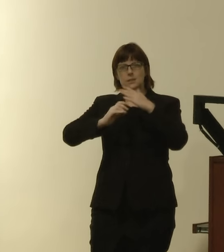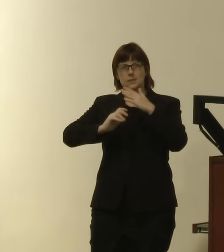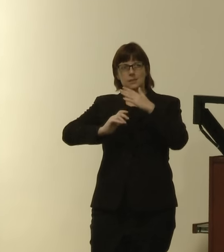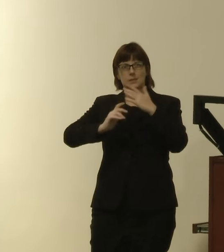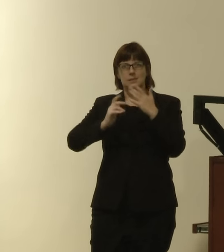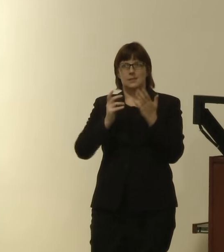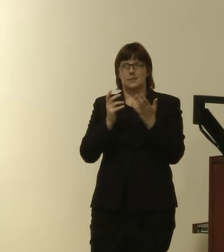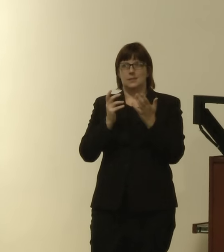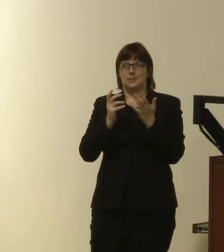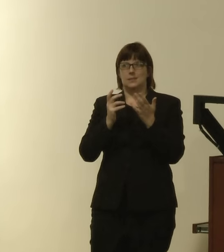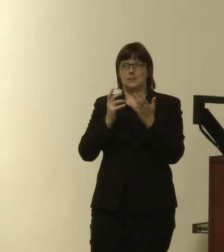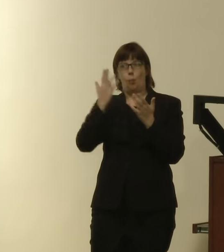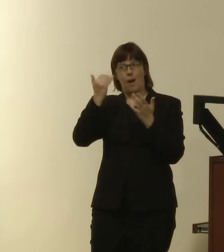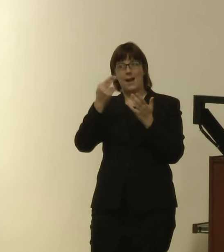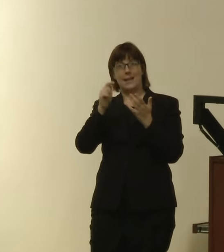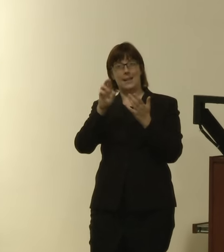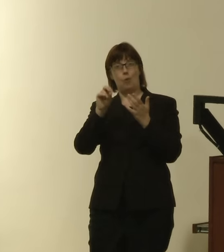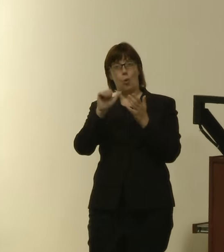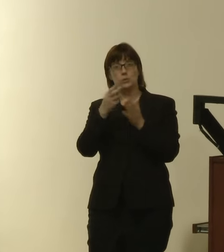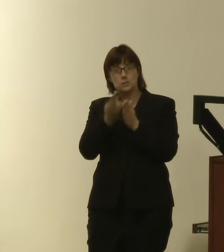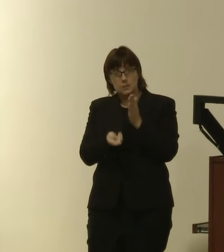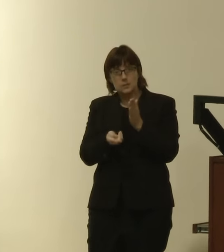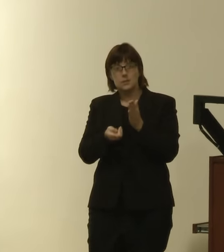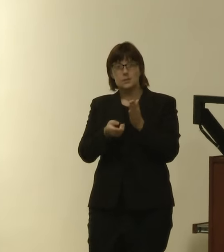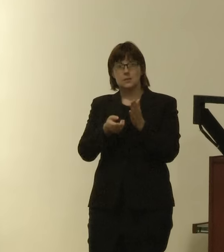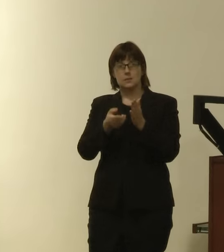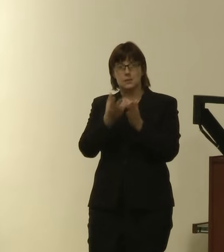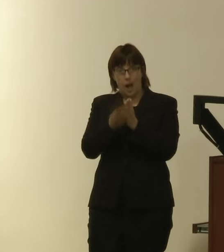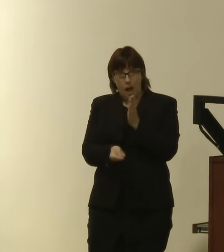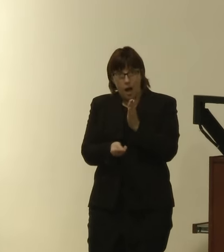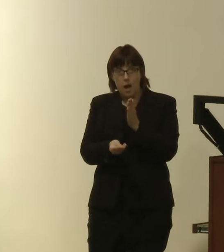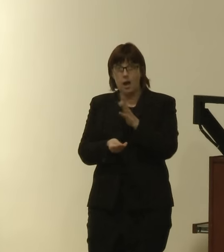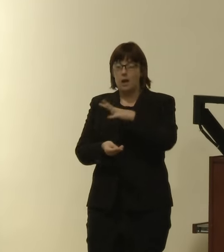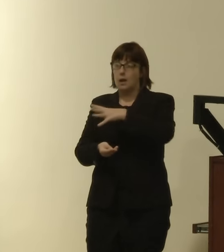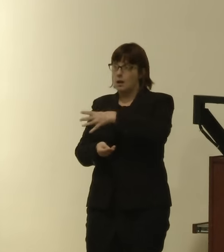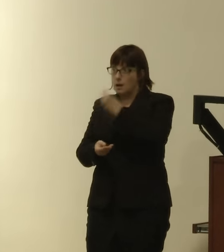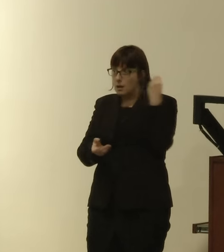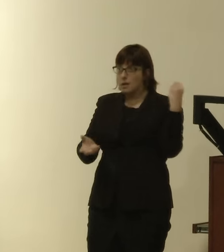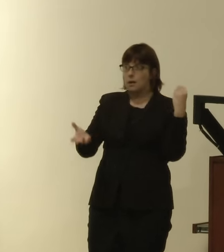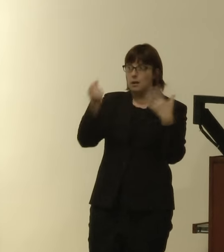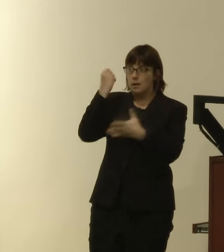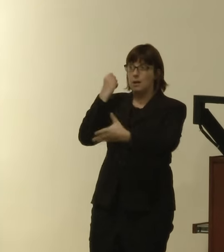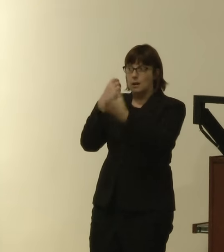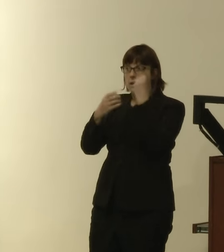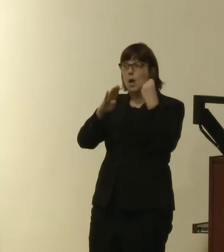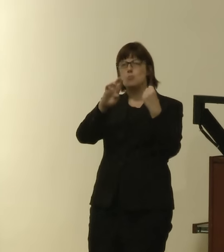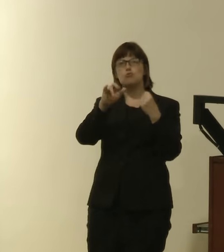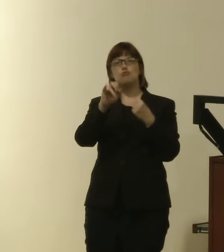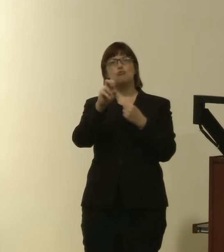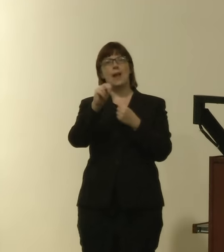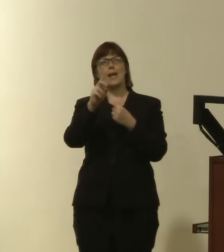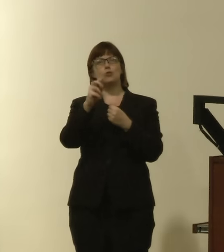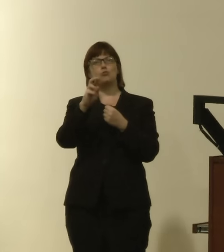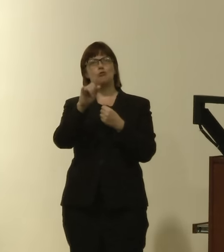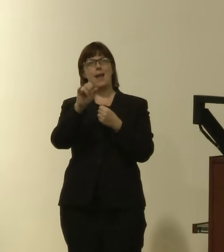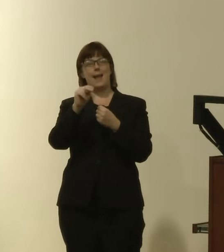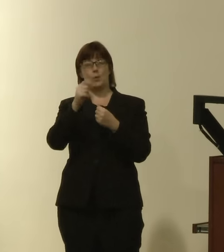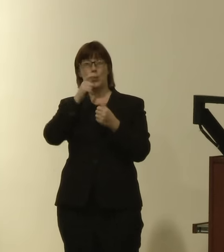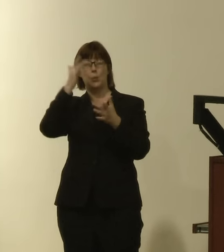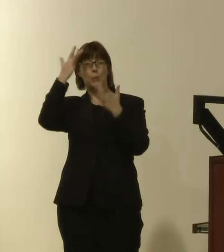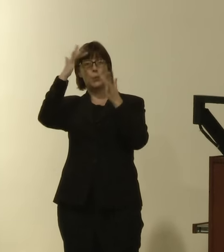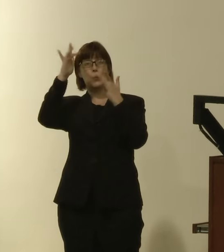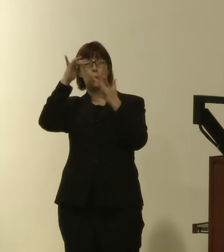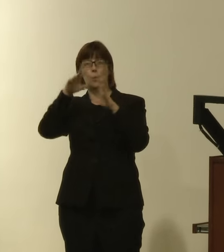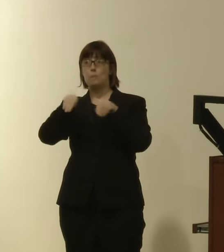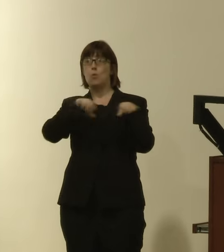out heroes, taking out caregivers, taking out doctors, brain drain, on and on. And in spite of all